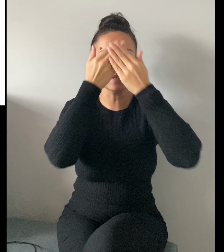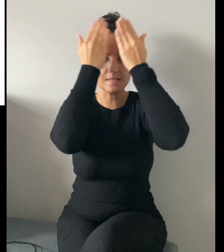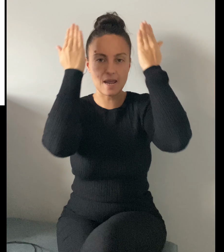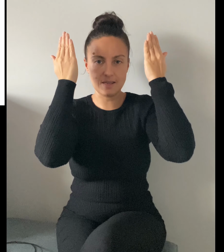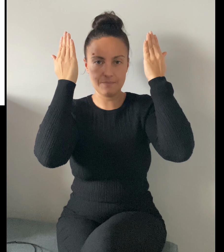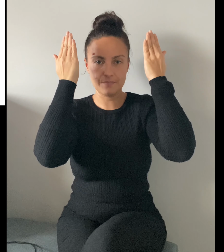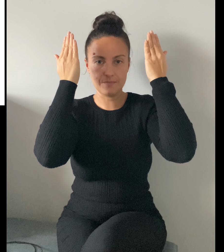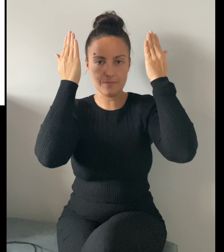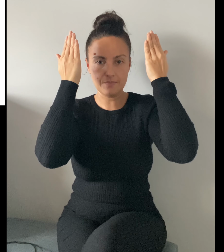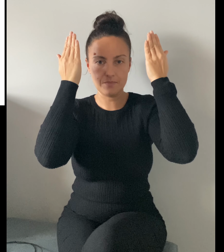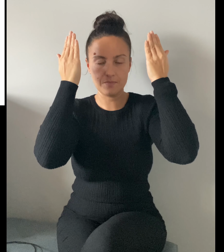Monday,